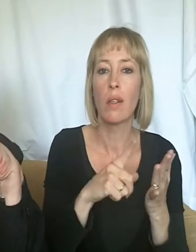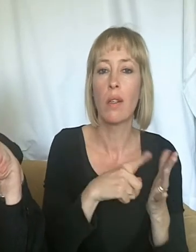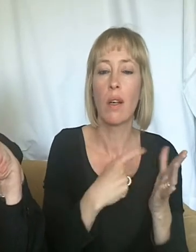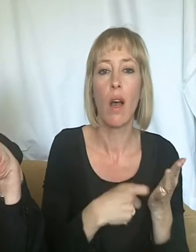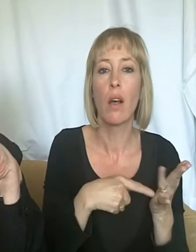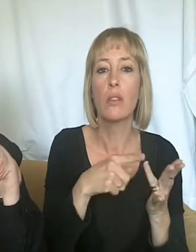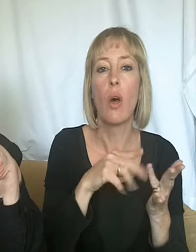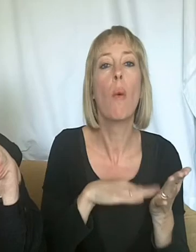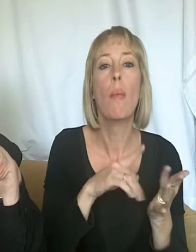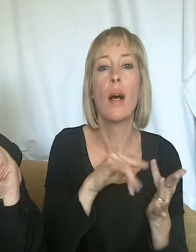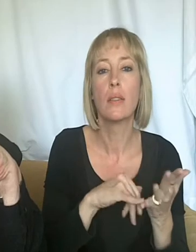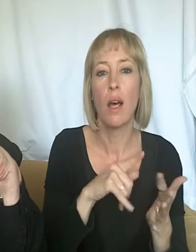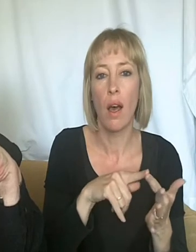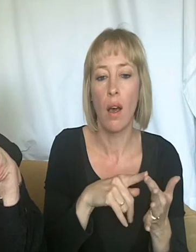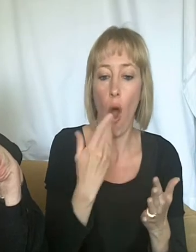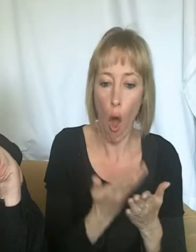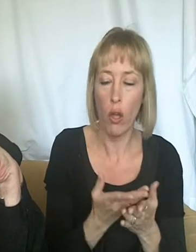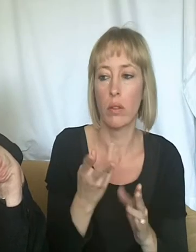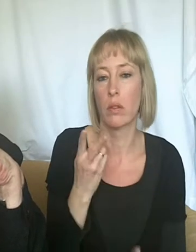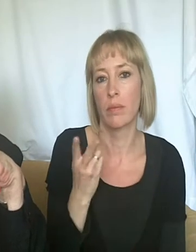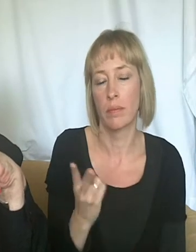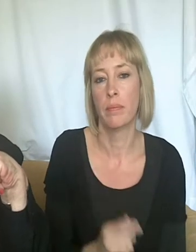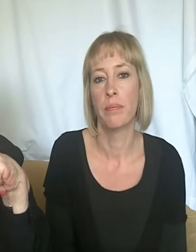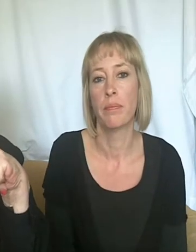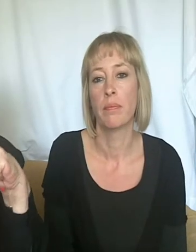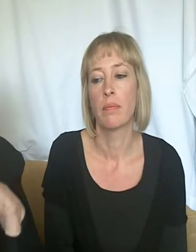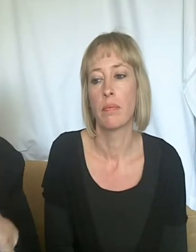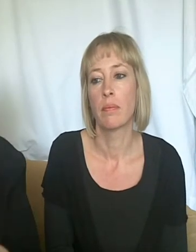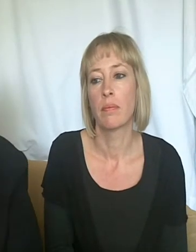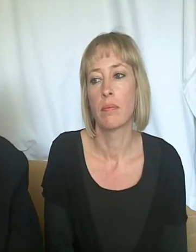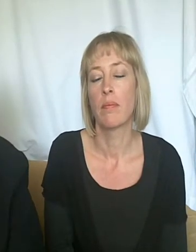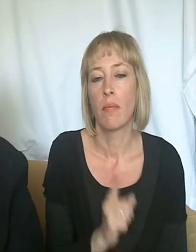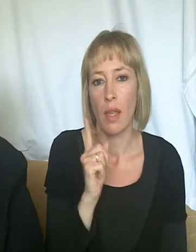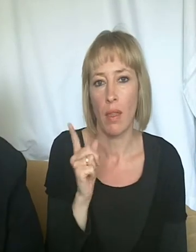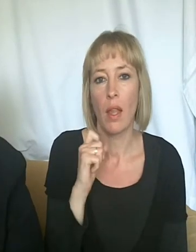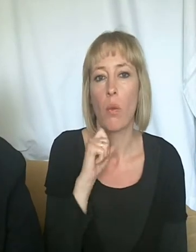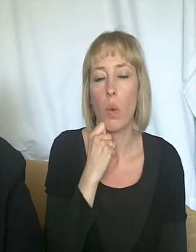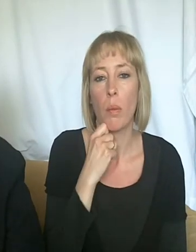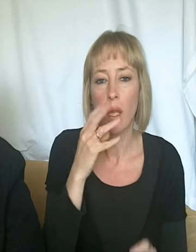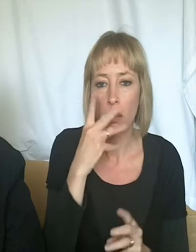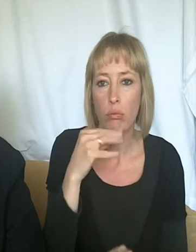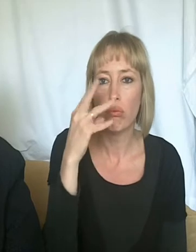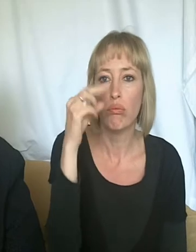end of your charged battery, and then it will make vapor.